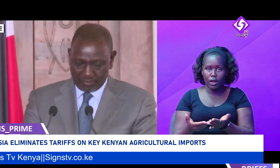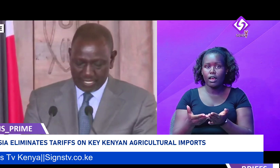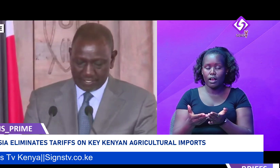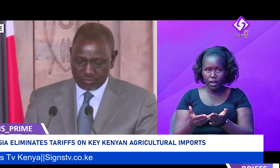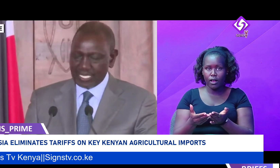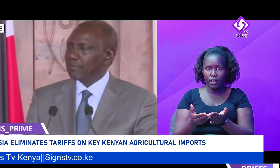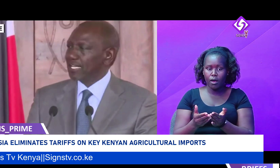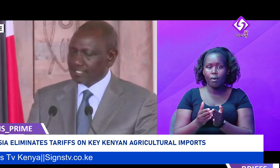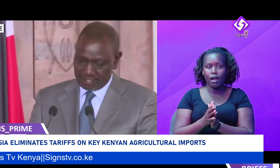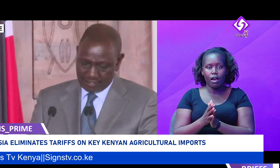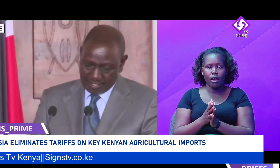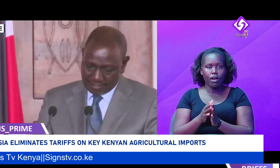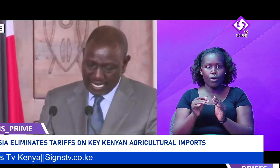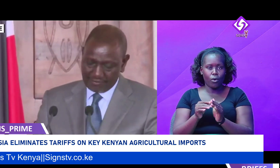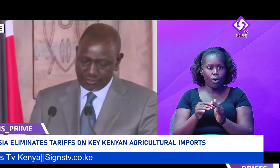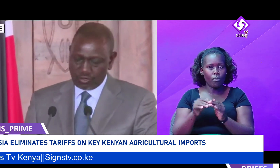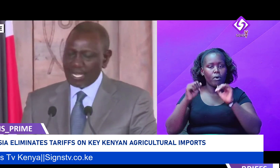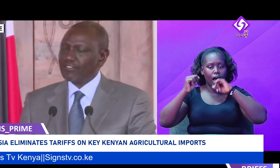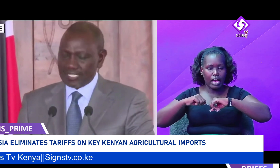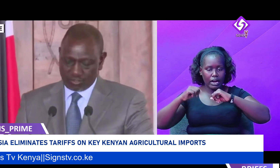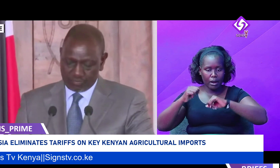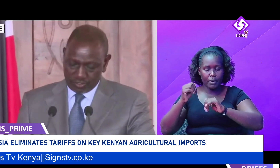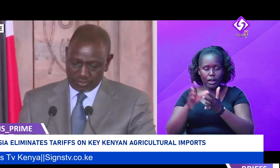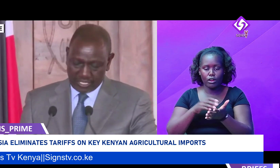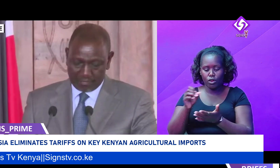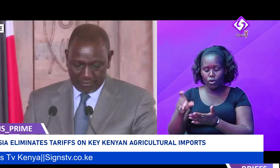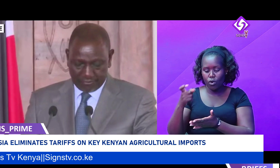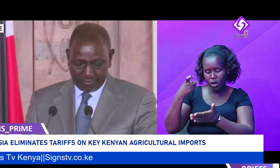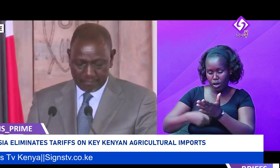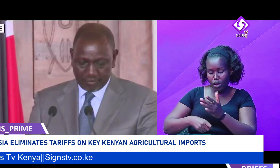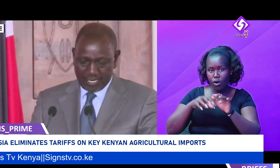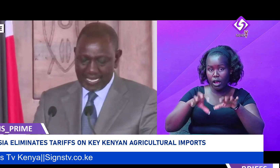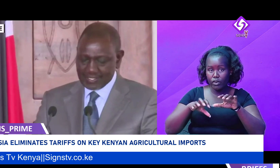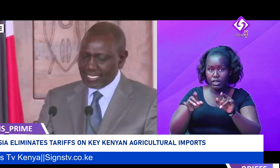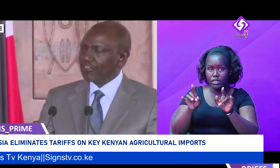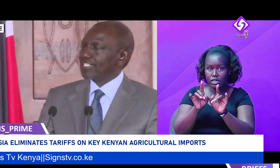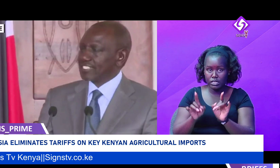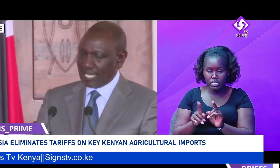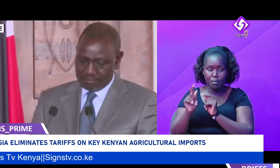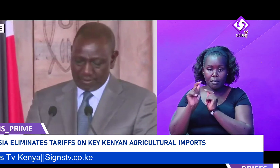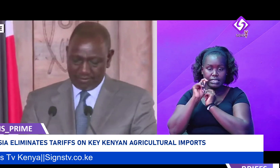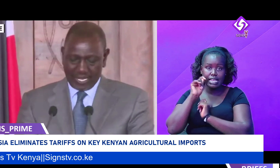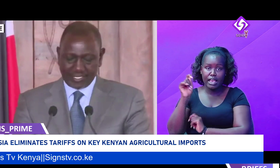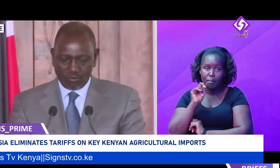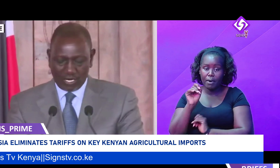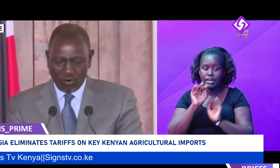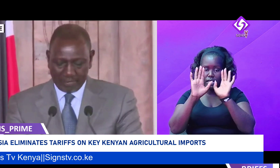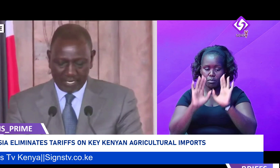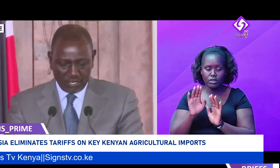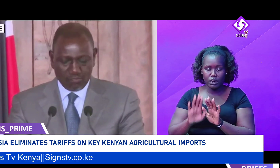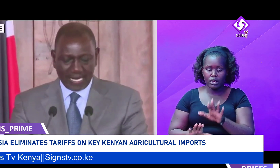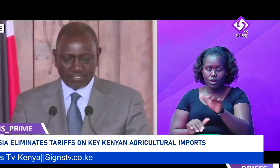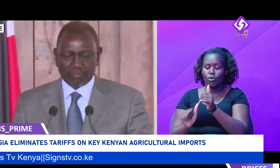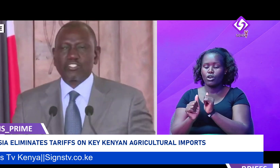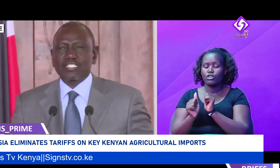Excellency's agreement to eliminate tariffs on agricultural produce and beef, a significant step that will